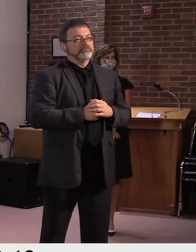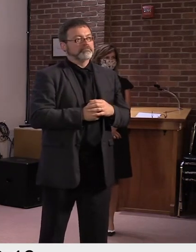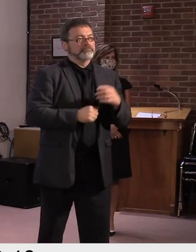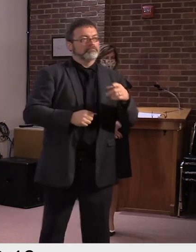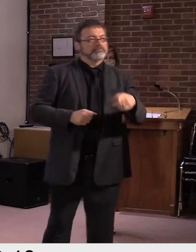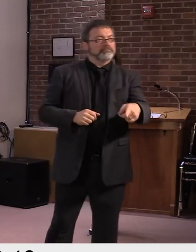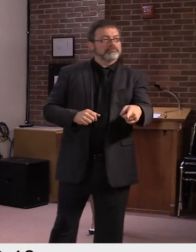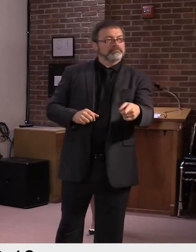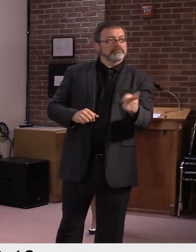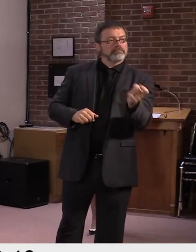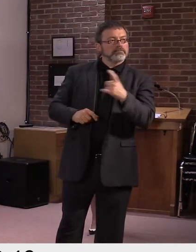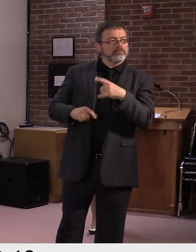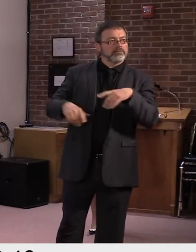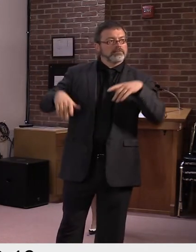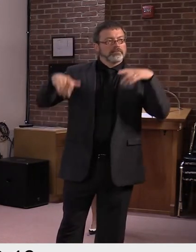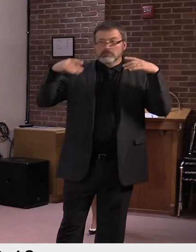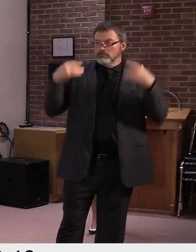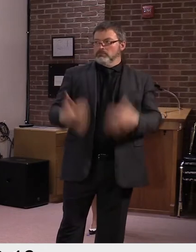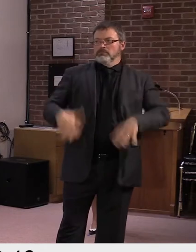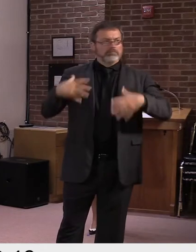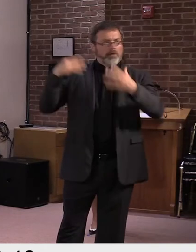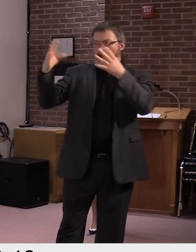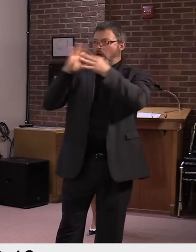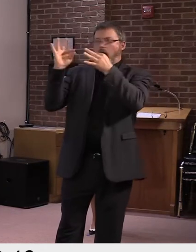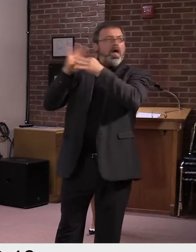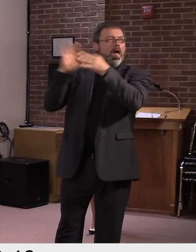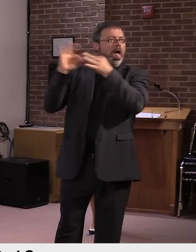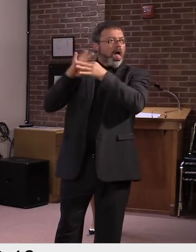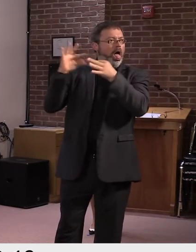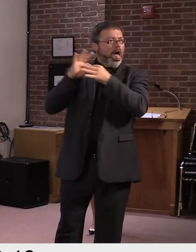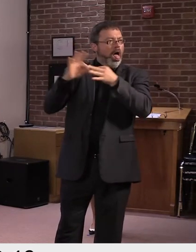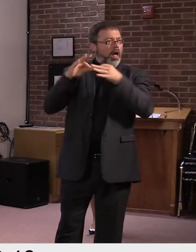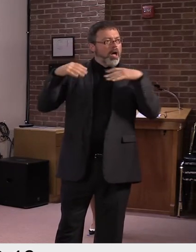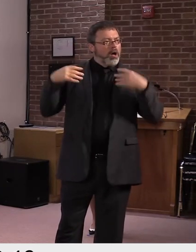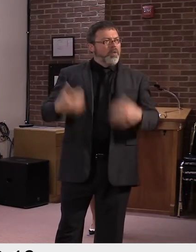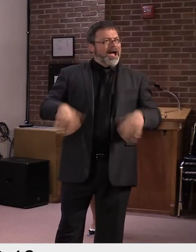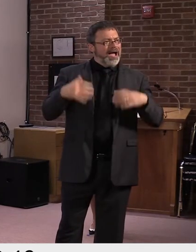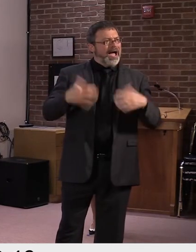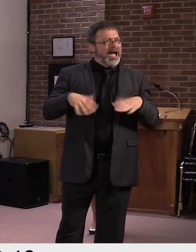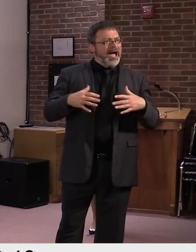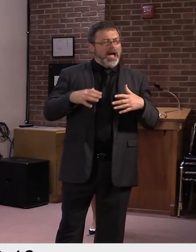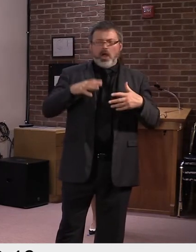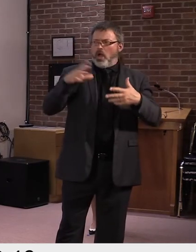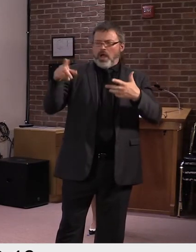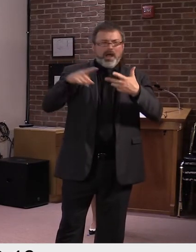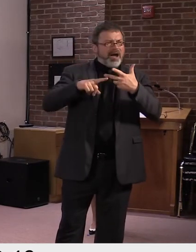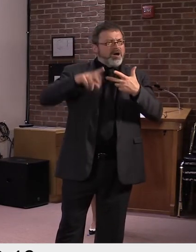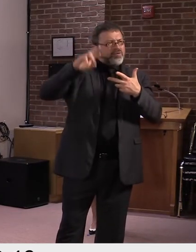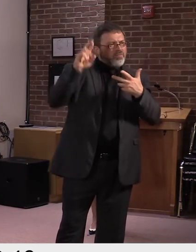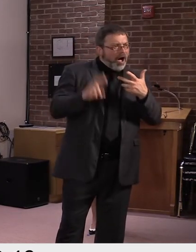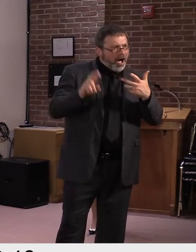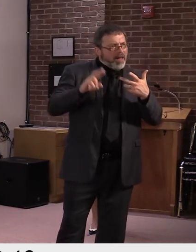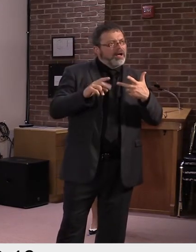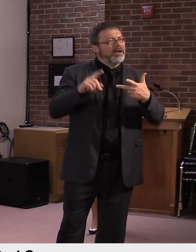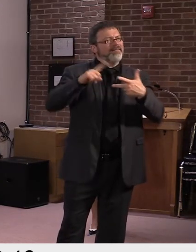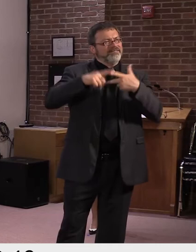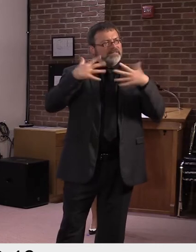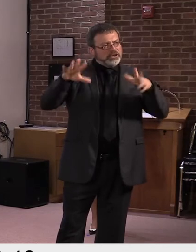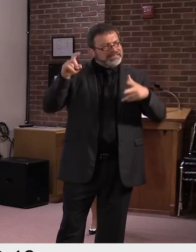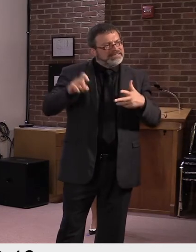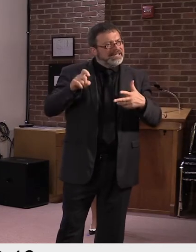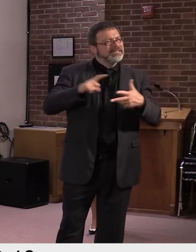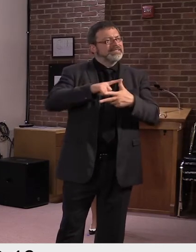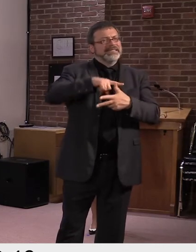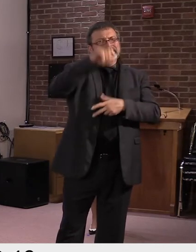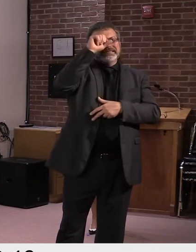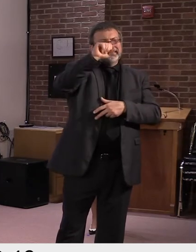In there. So Marble Valley was tested, Chittenden is getting tested today, and then Northwest will be tested in the near future?